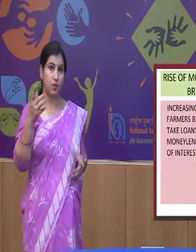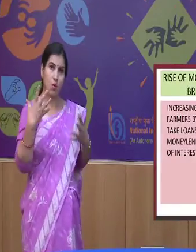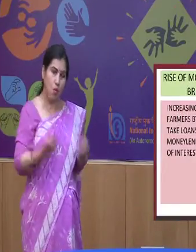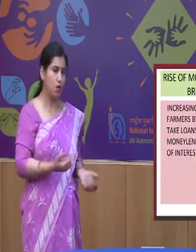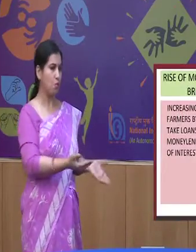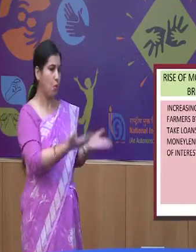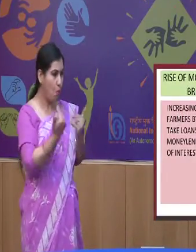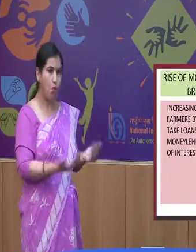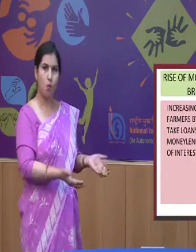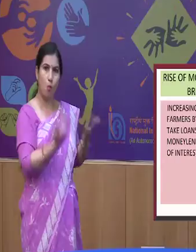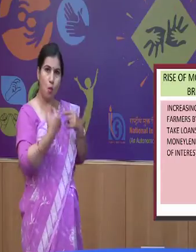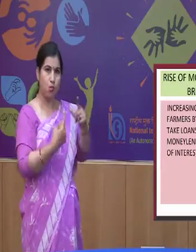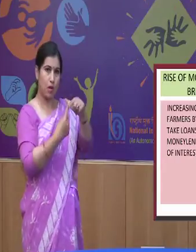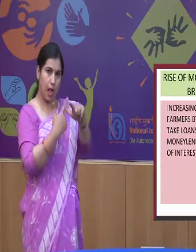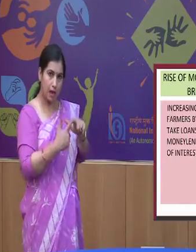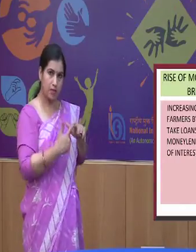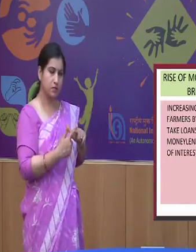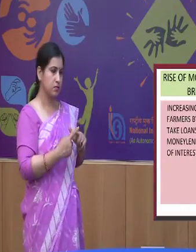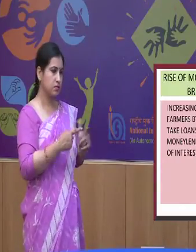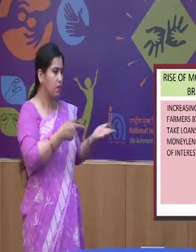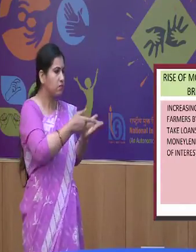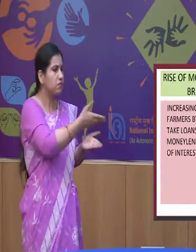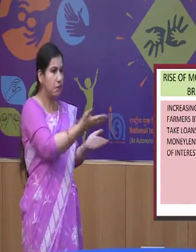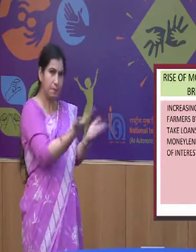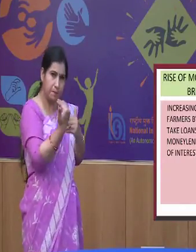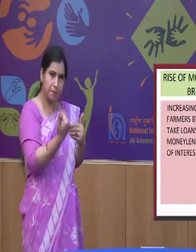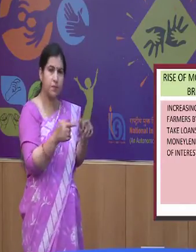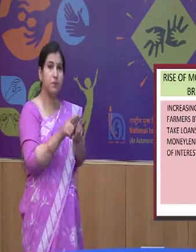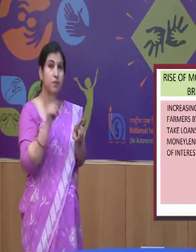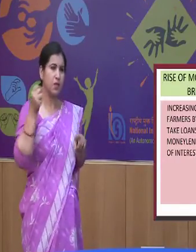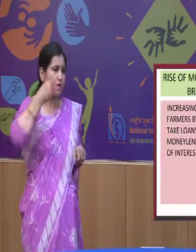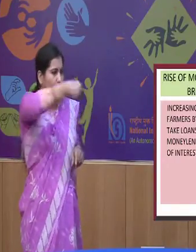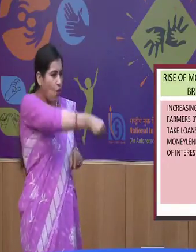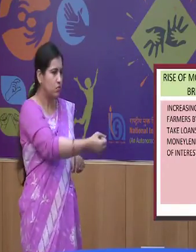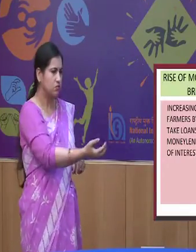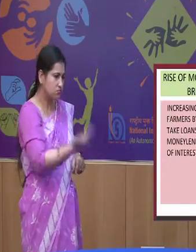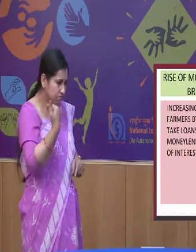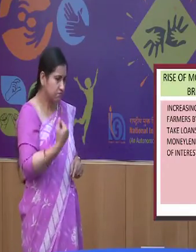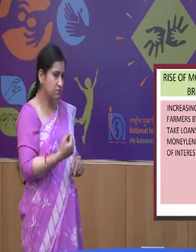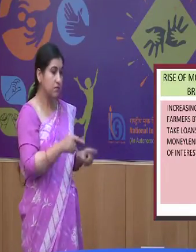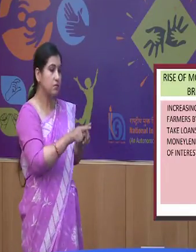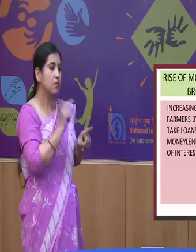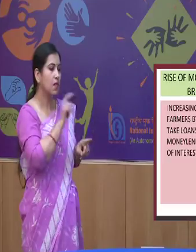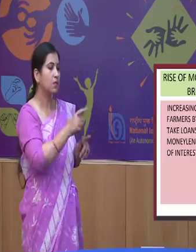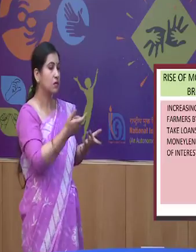Increasing demands of taxes from the peasants by the British forced them to take